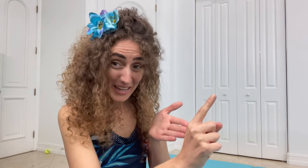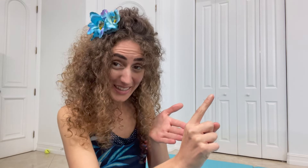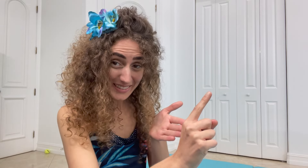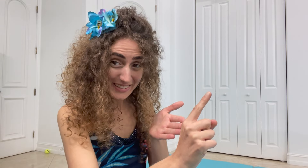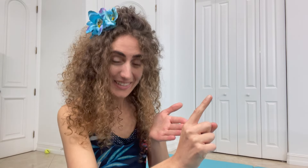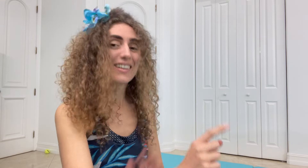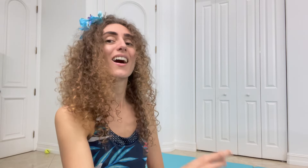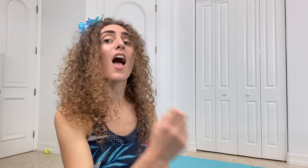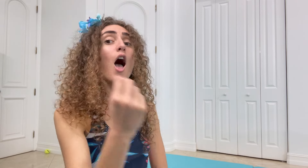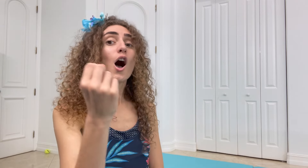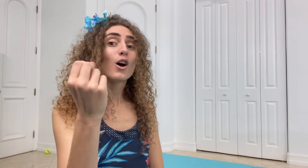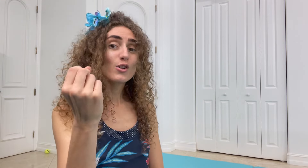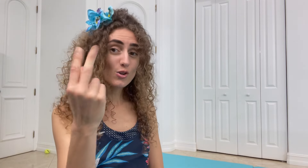11 weeks.